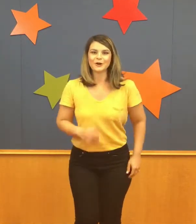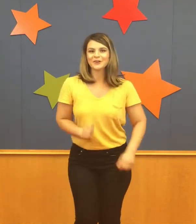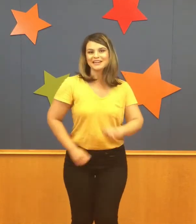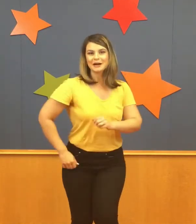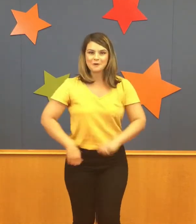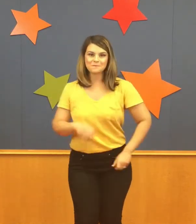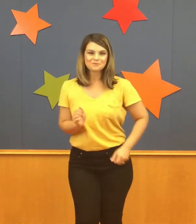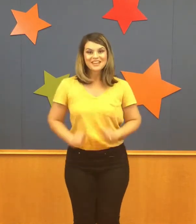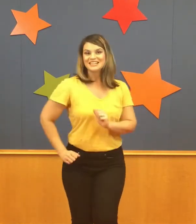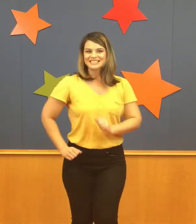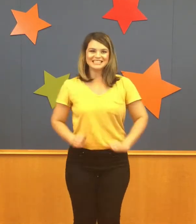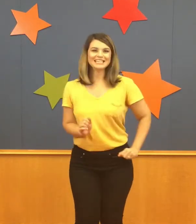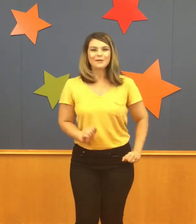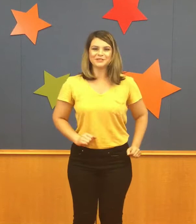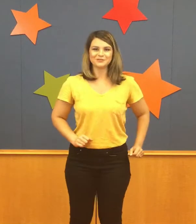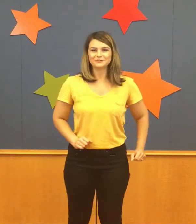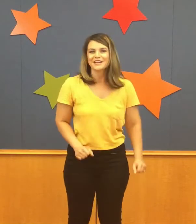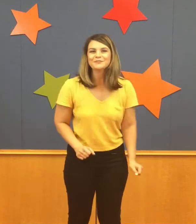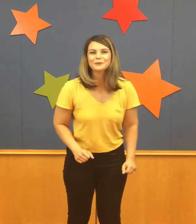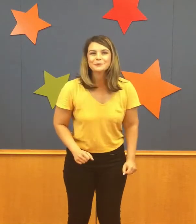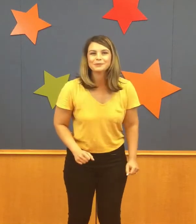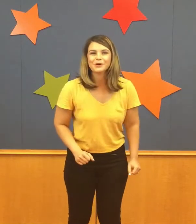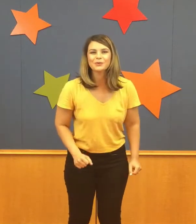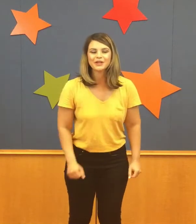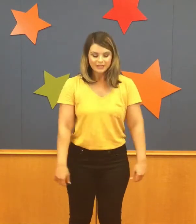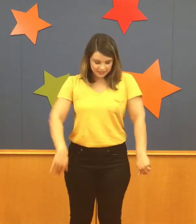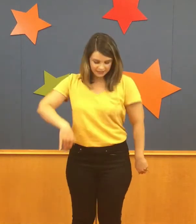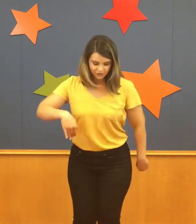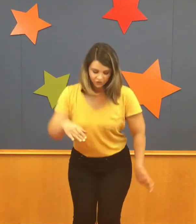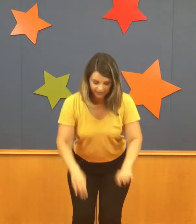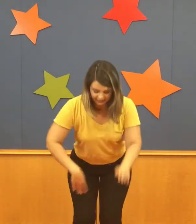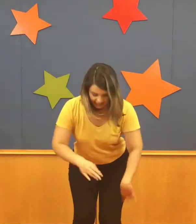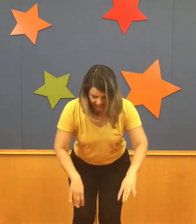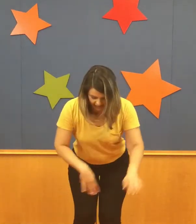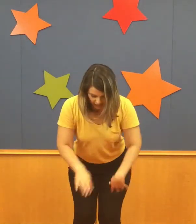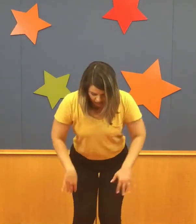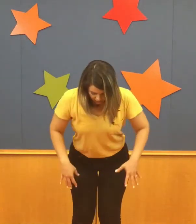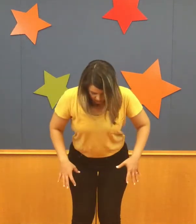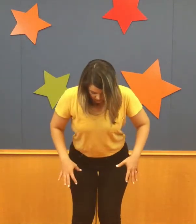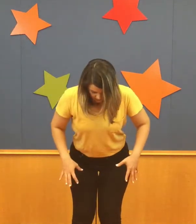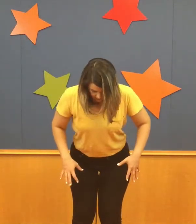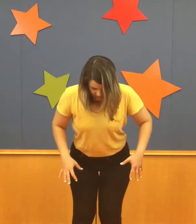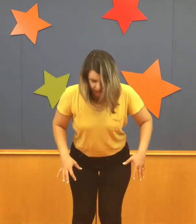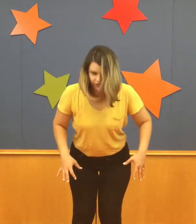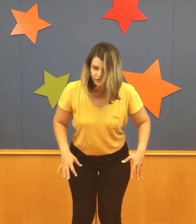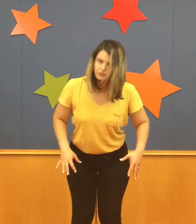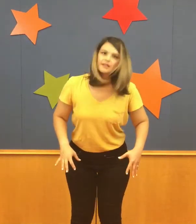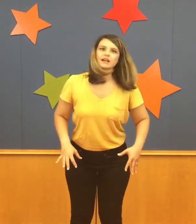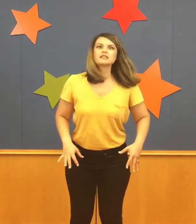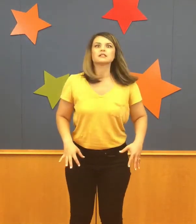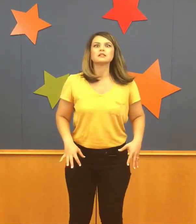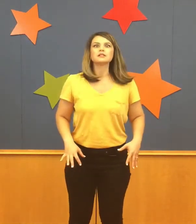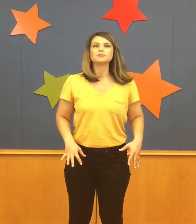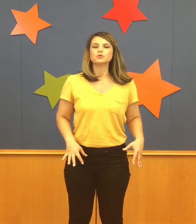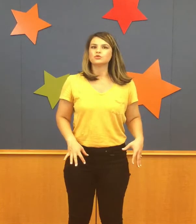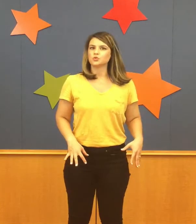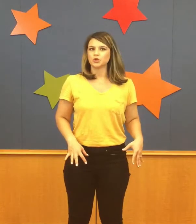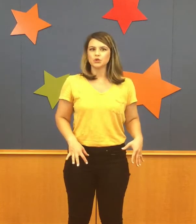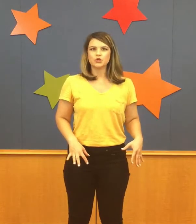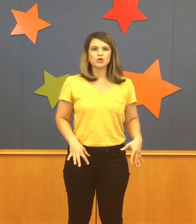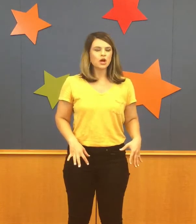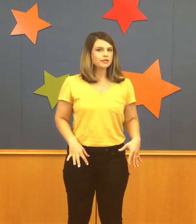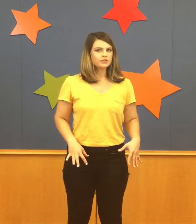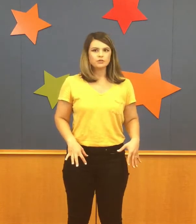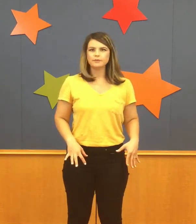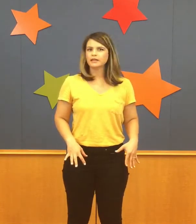that he hurried home to dig up his favorite bone. He started digging and soon realized that these boots